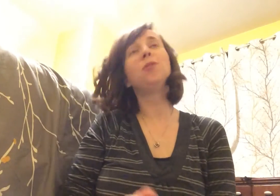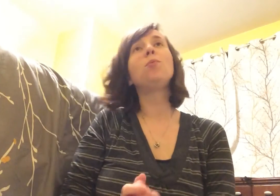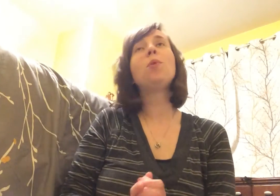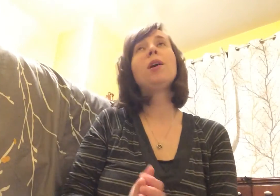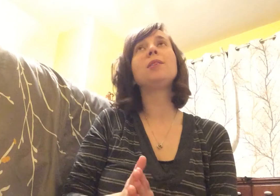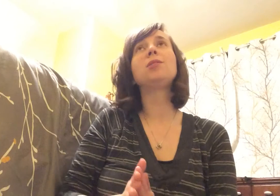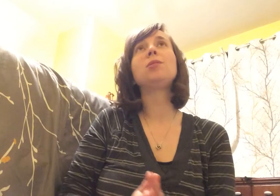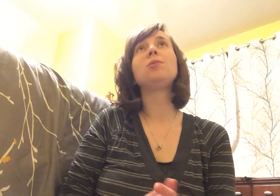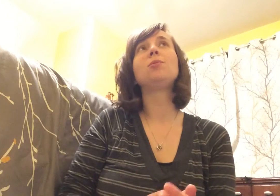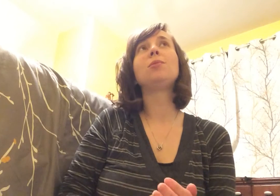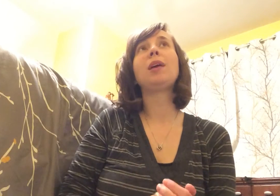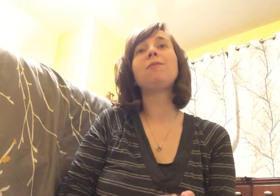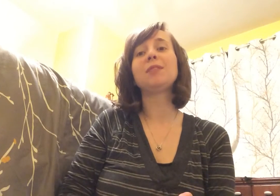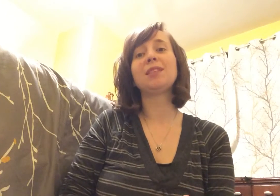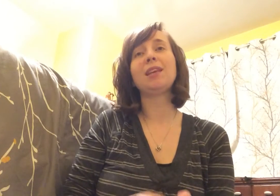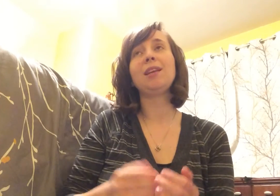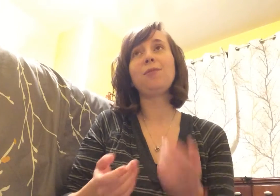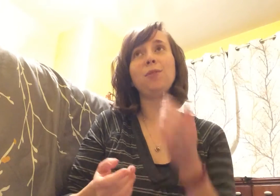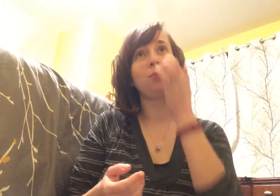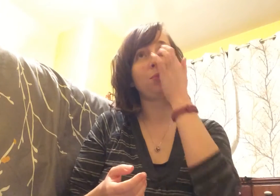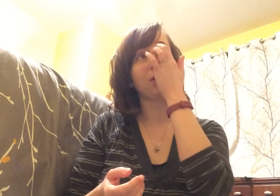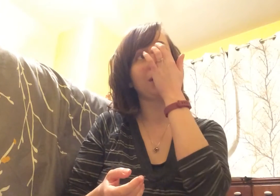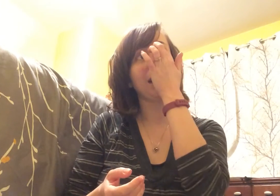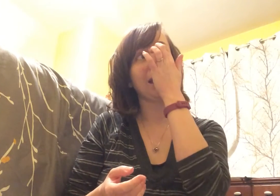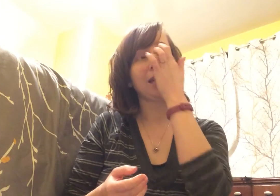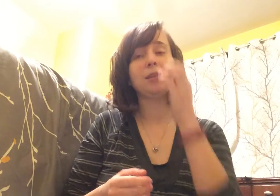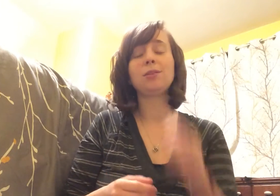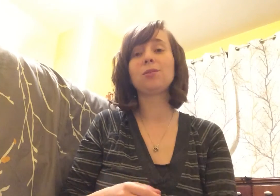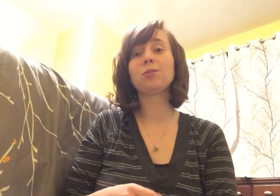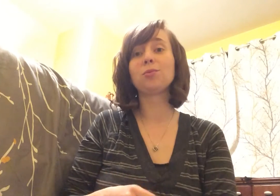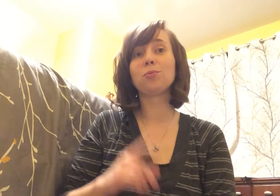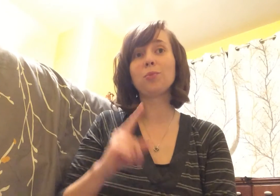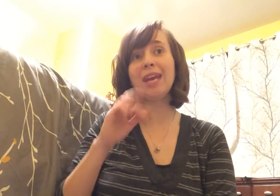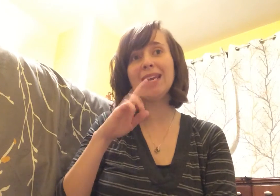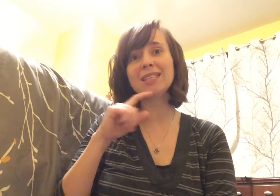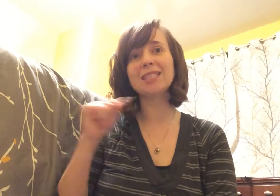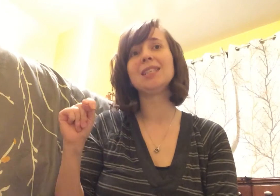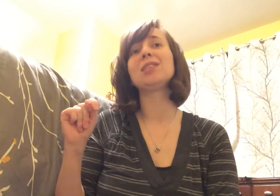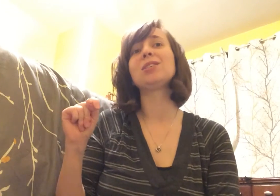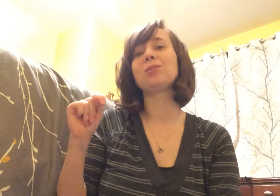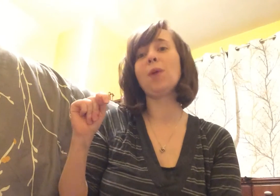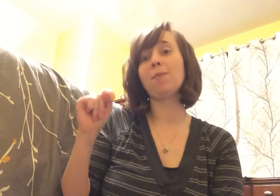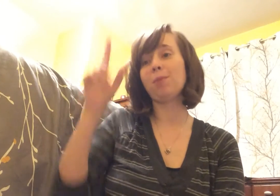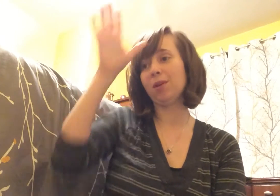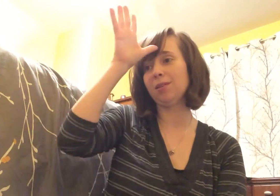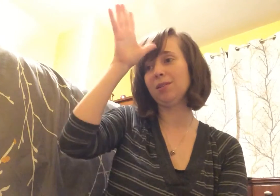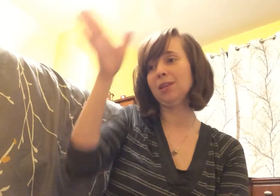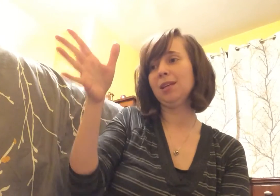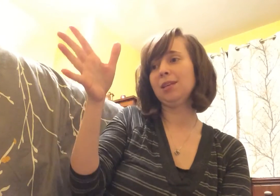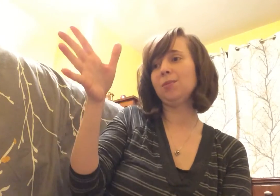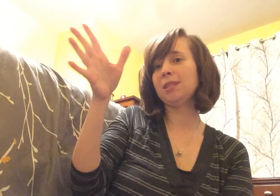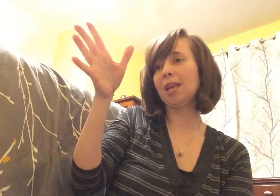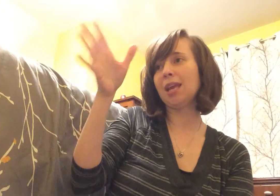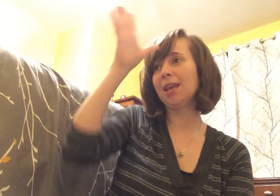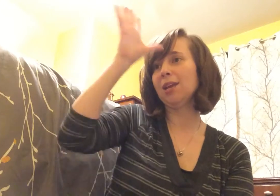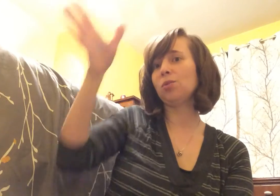you wanted to emphasize, and if you were a great grandpa, you would say